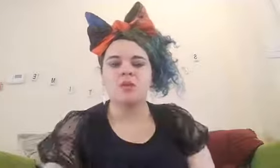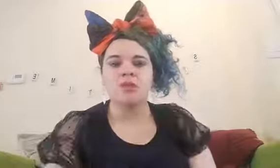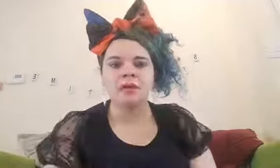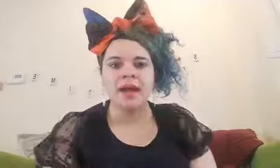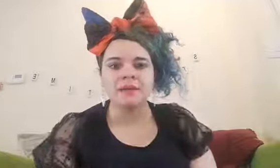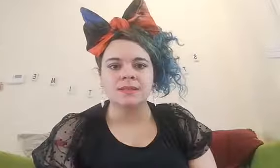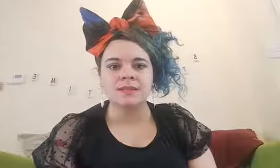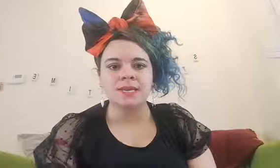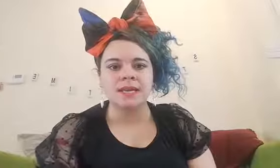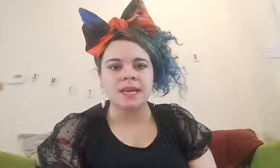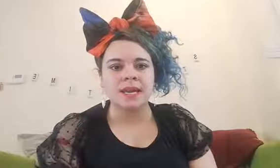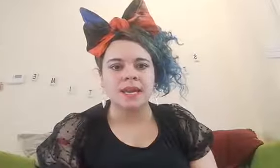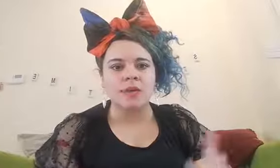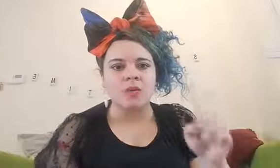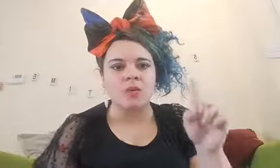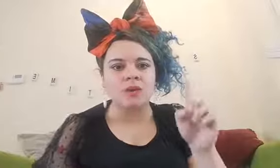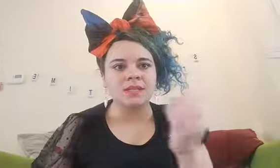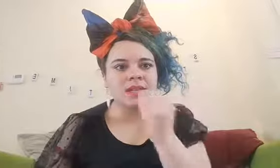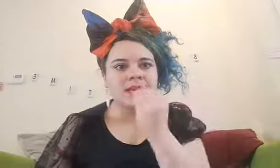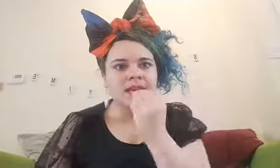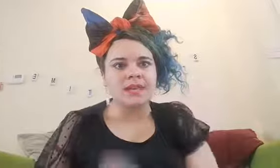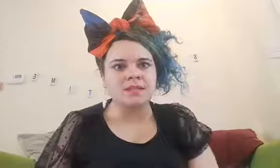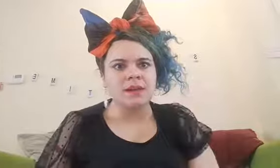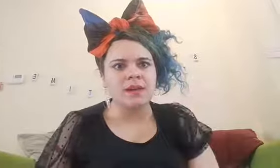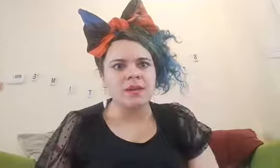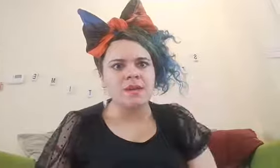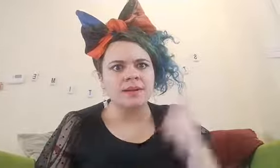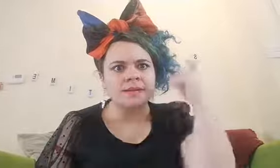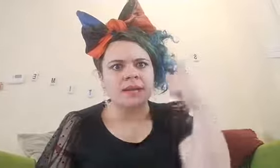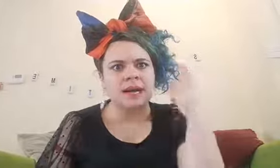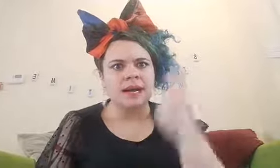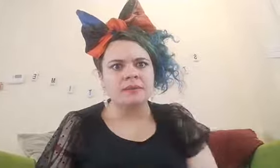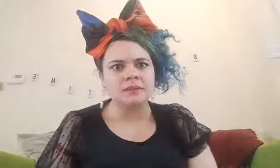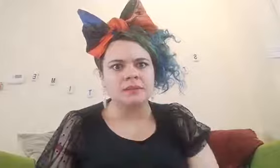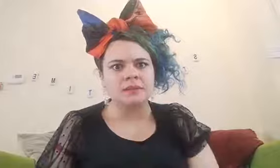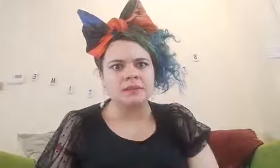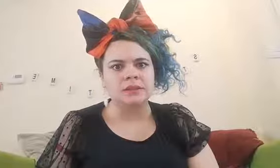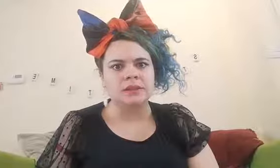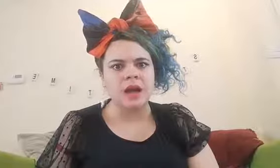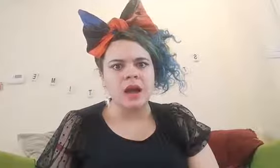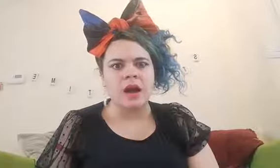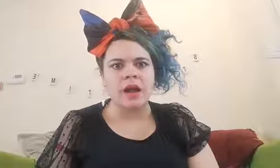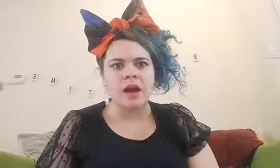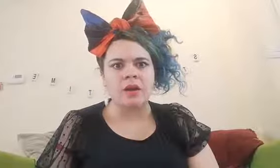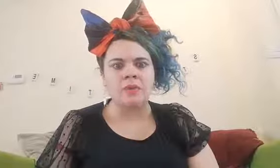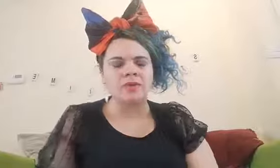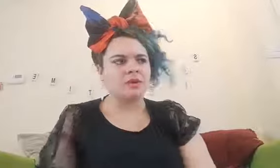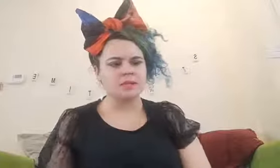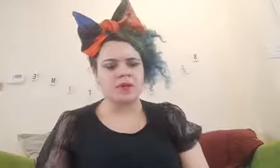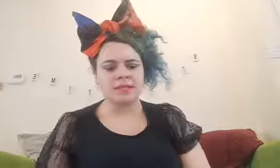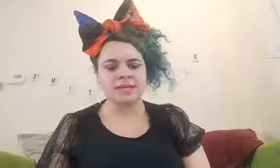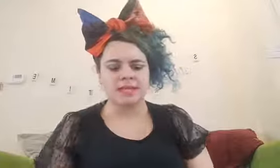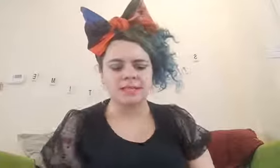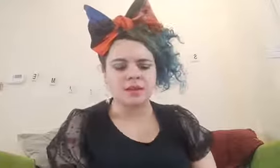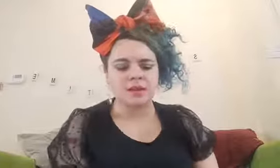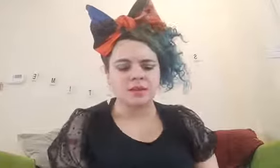What else did he eat? What did he eat? I wonder. Oh, I hope you've got some ideas. Because